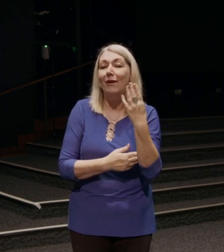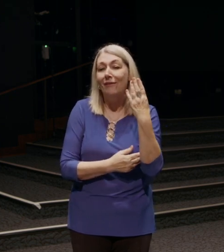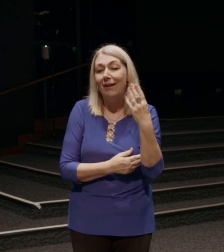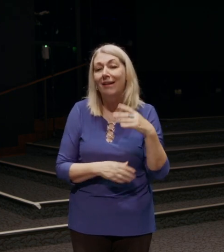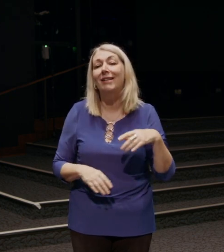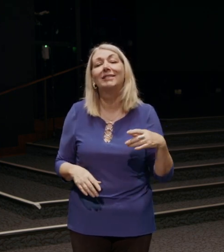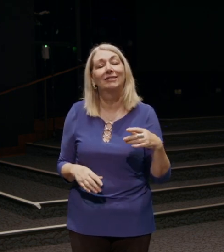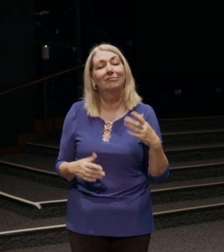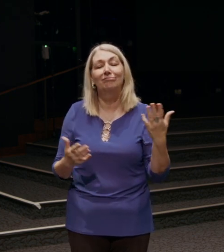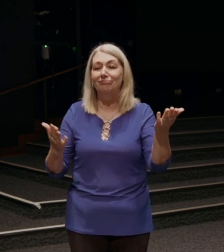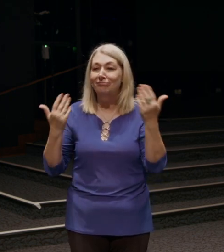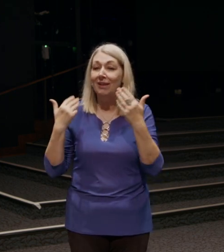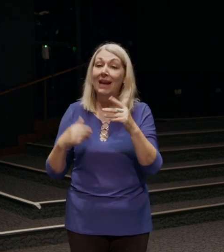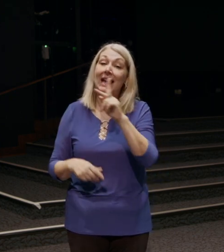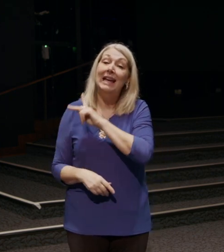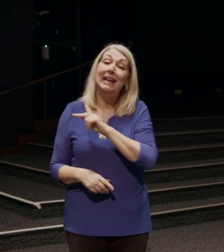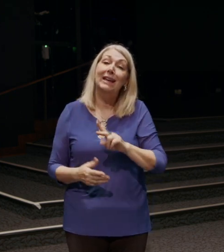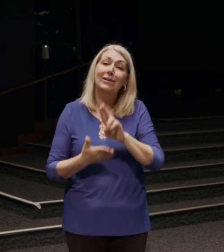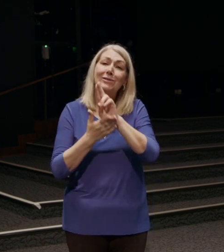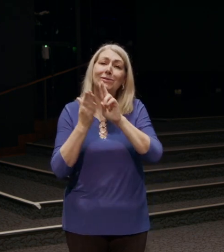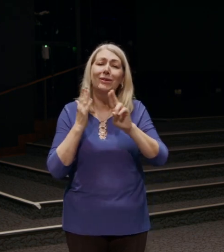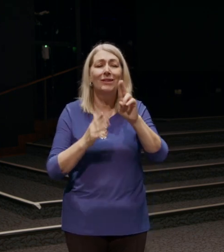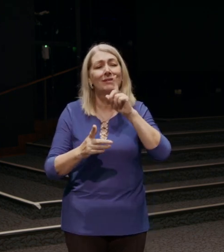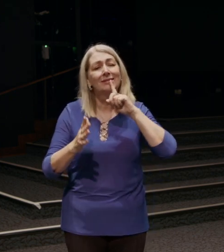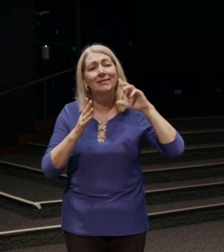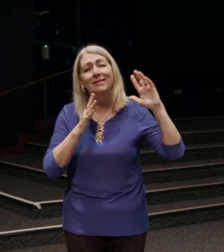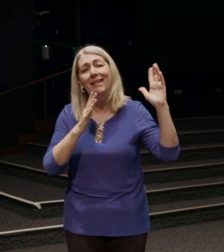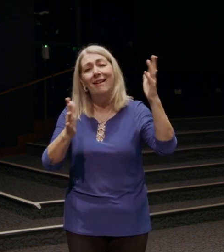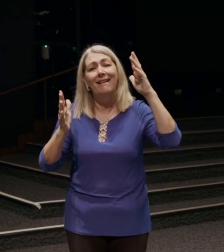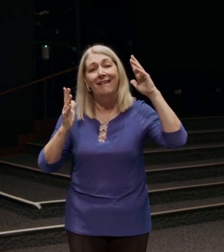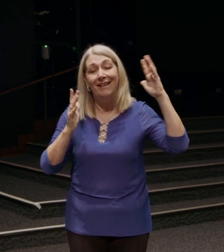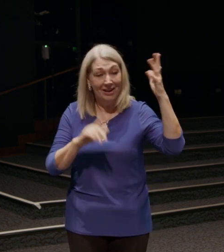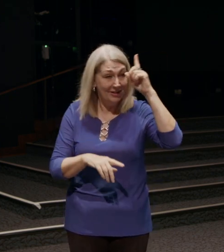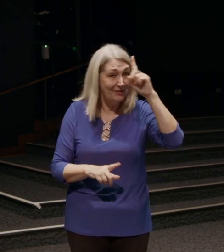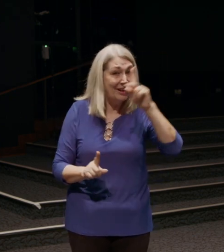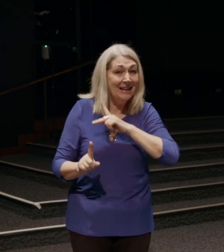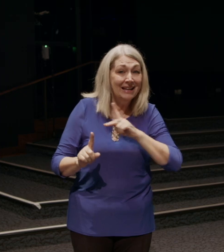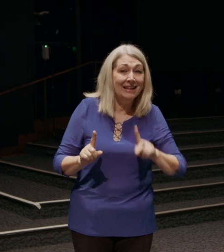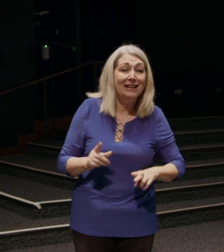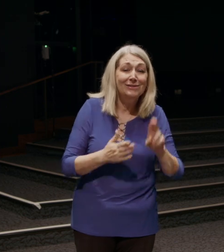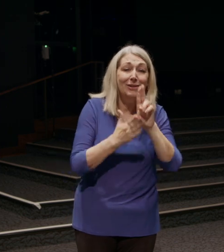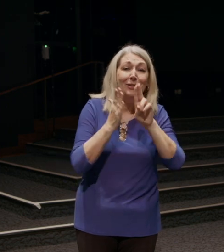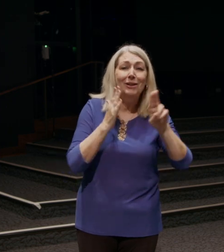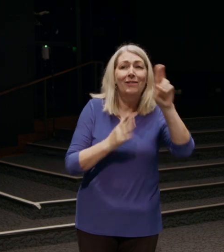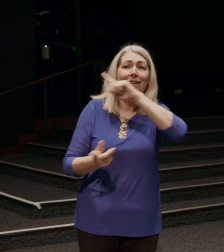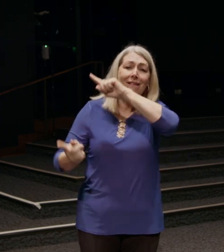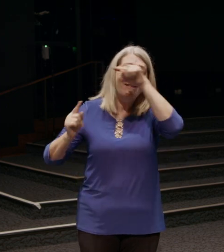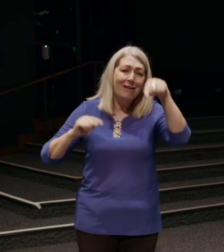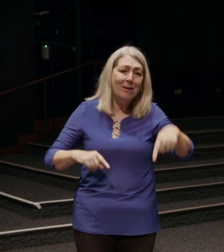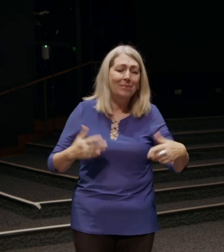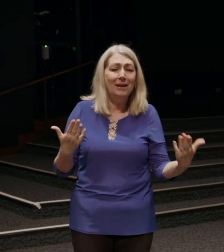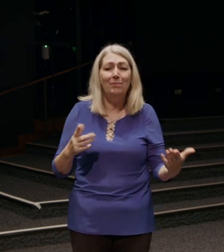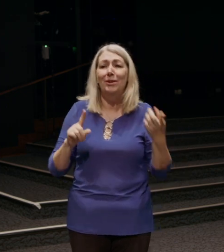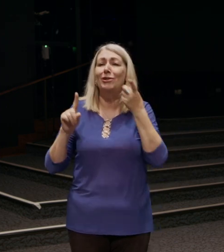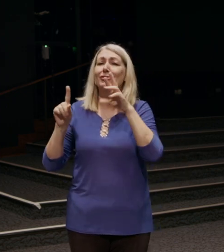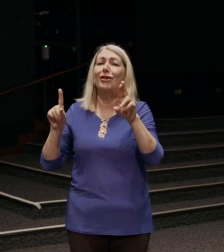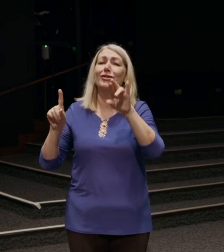you there. The King's University, can we give it up one more time for the King's University today for being with us, Dr.